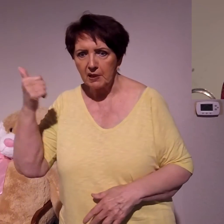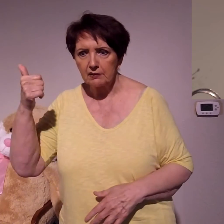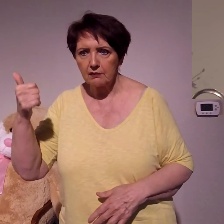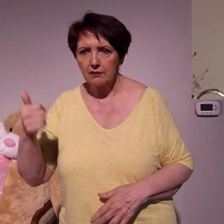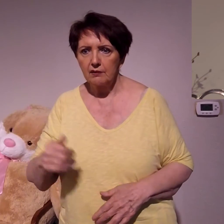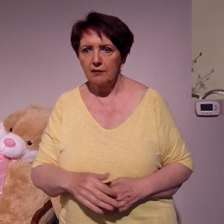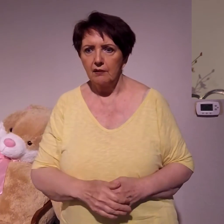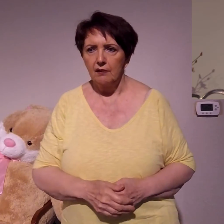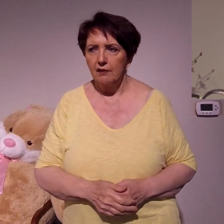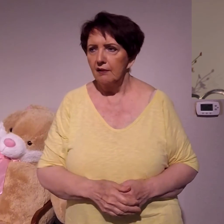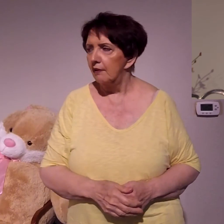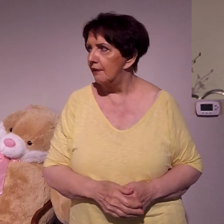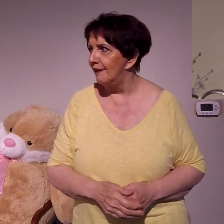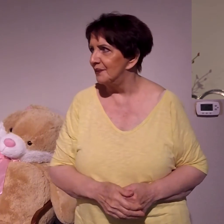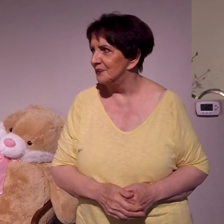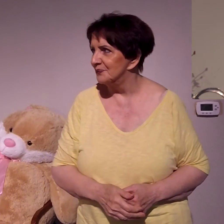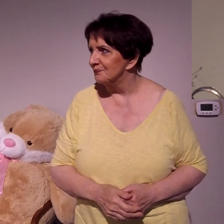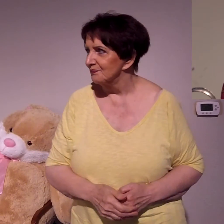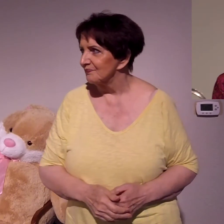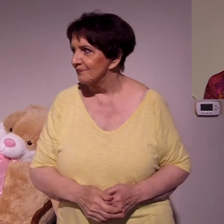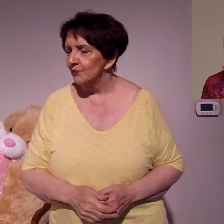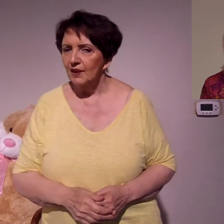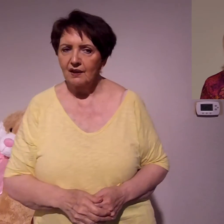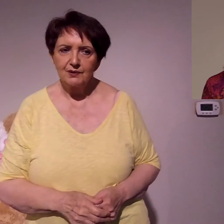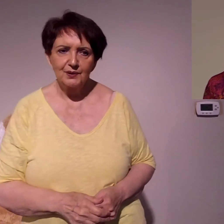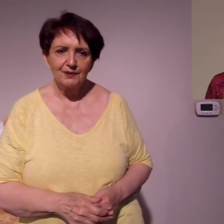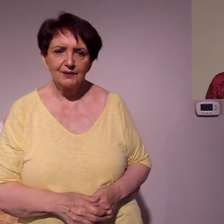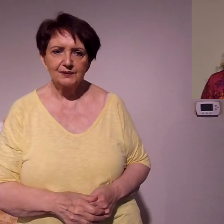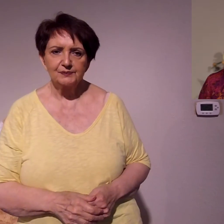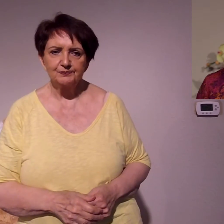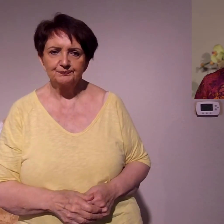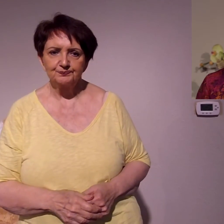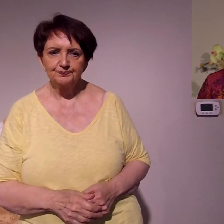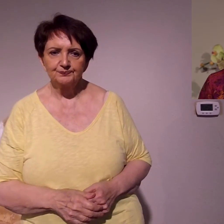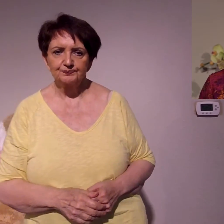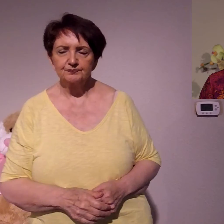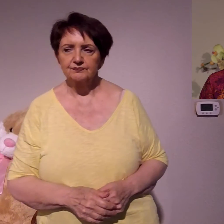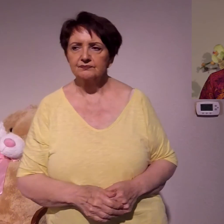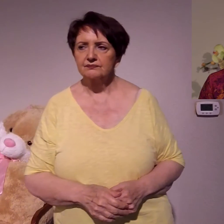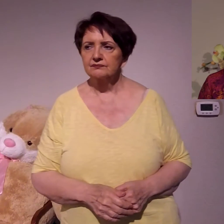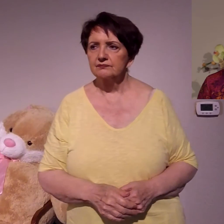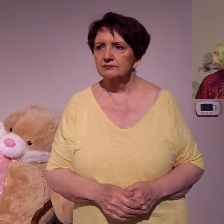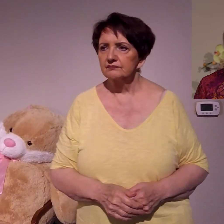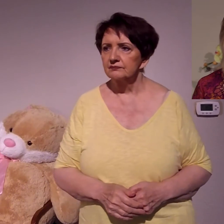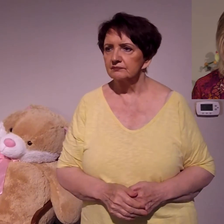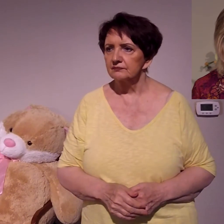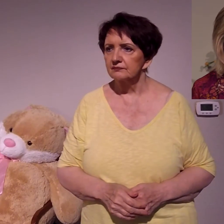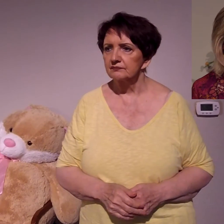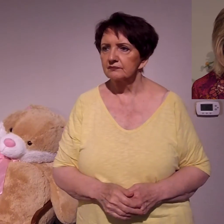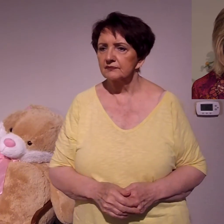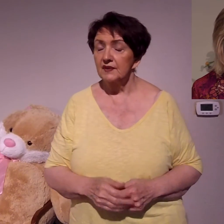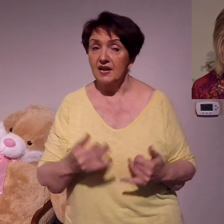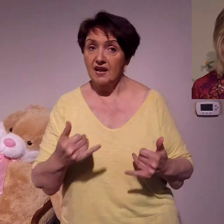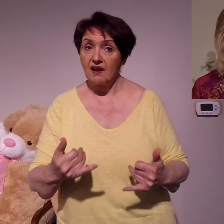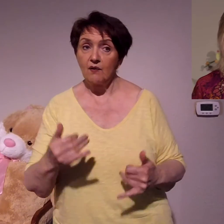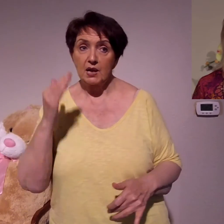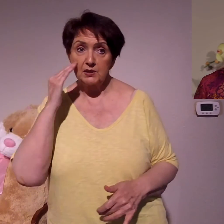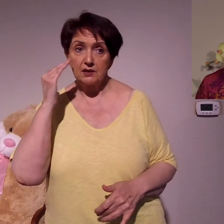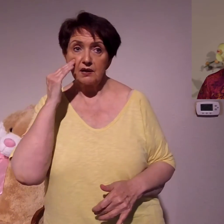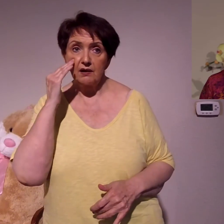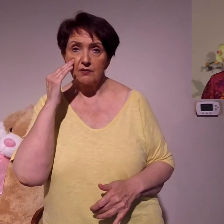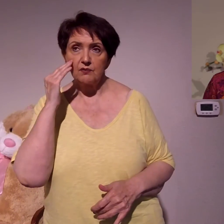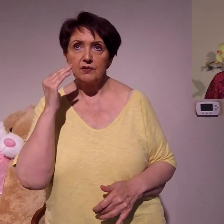loud on camera and in the sanctuary? I knew that I actually had the idea in a former